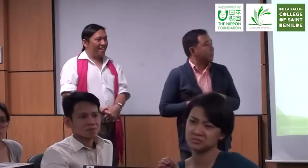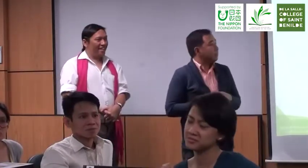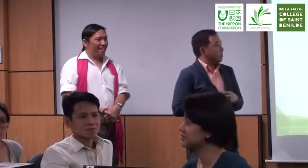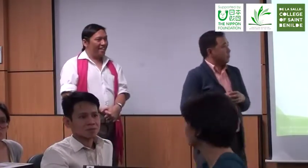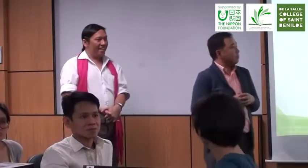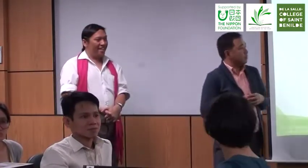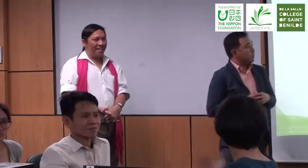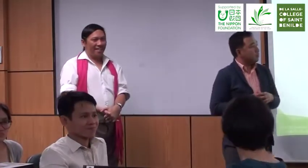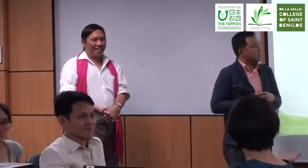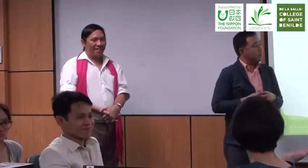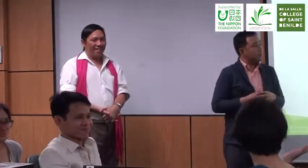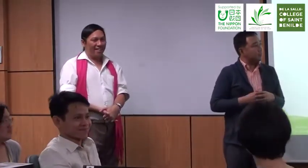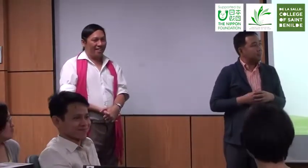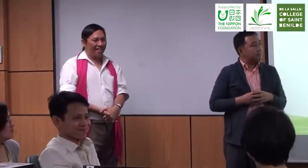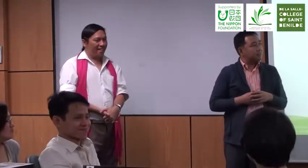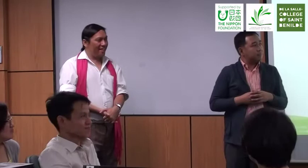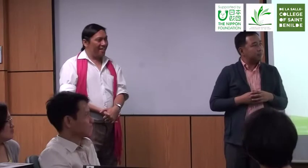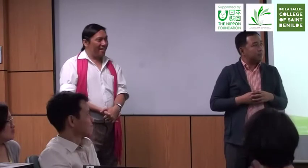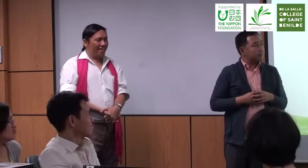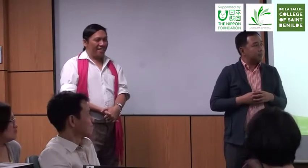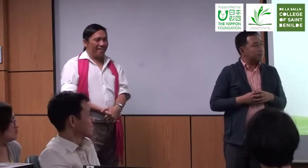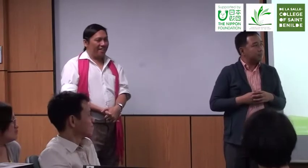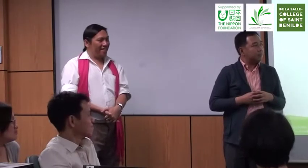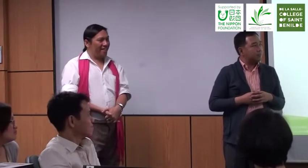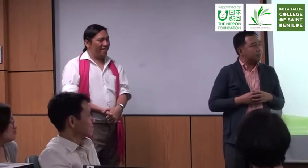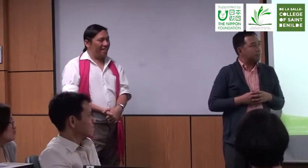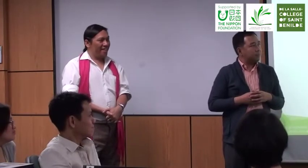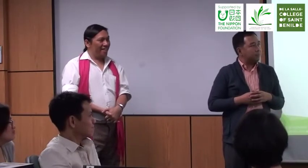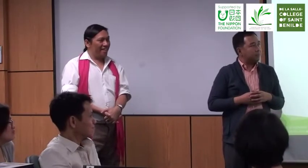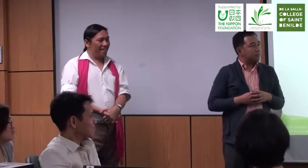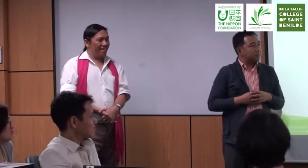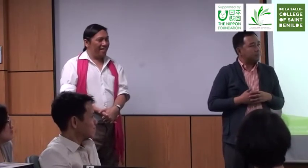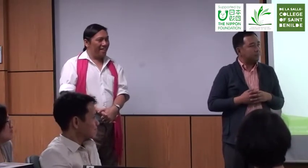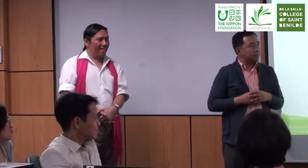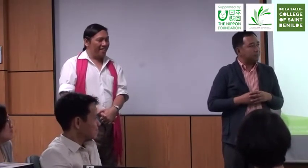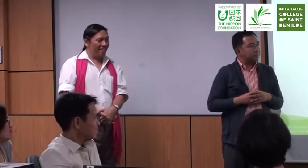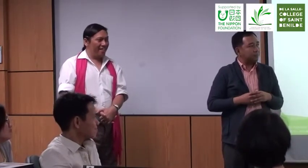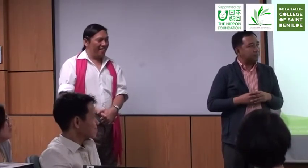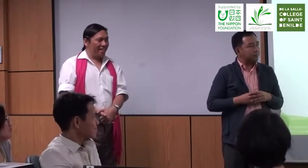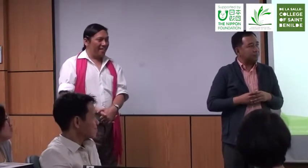perhaps, encountered problems with your students with MOODLE.